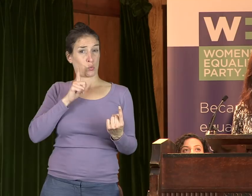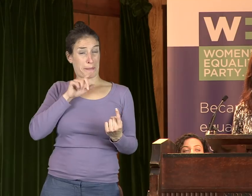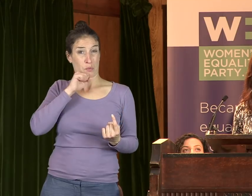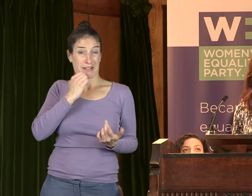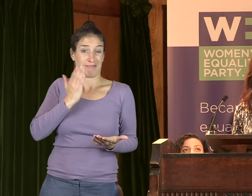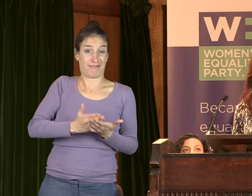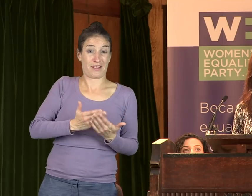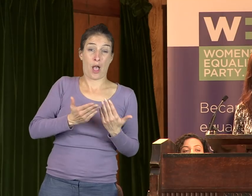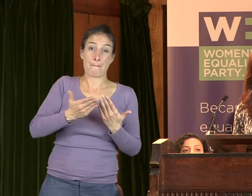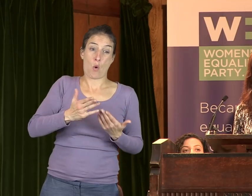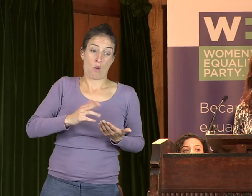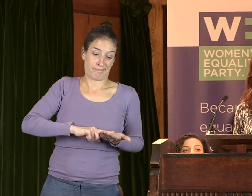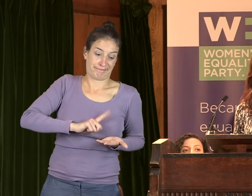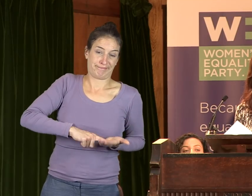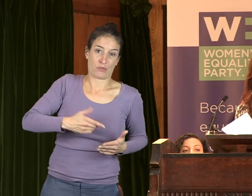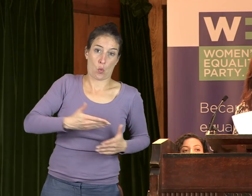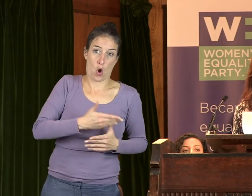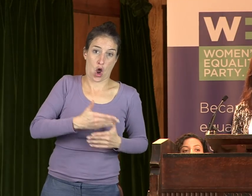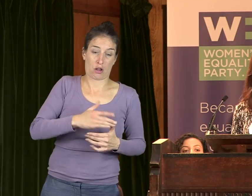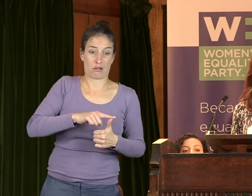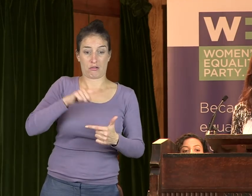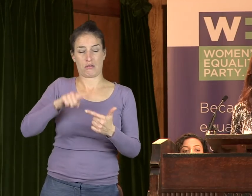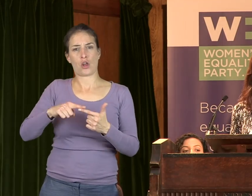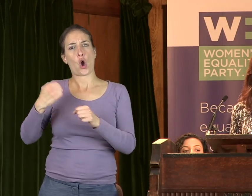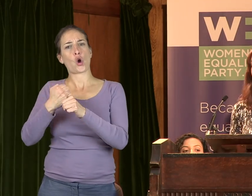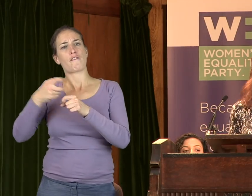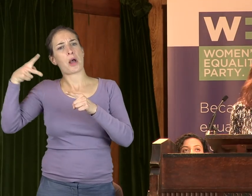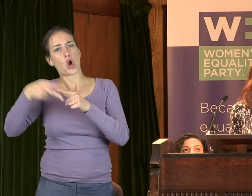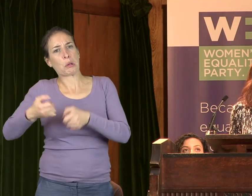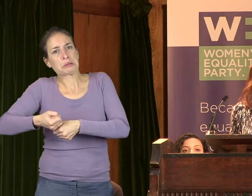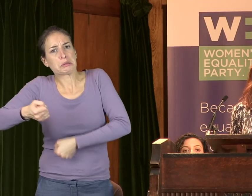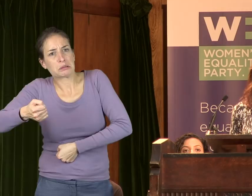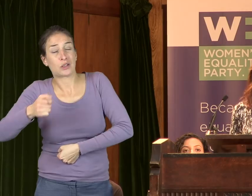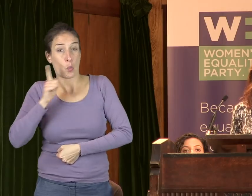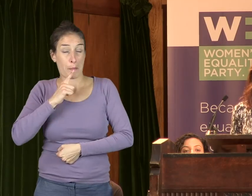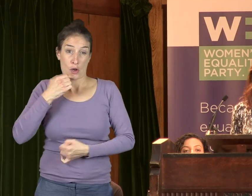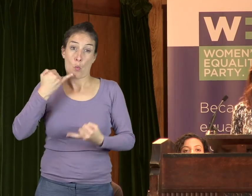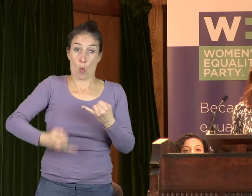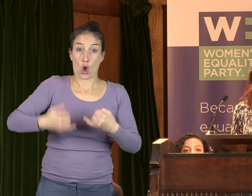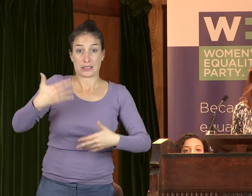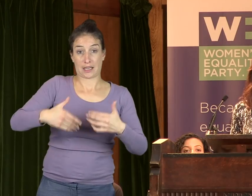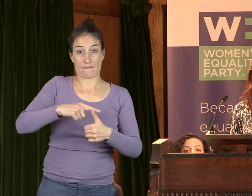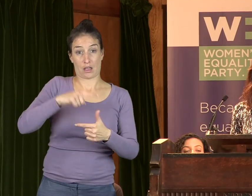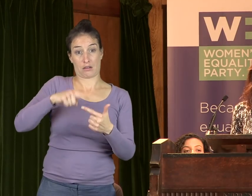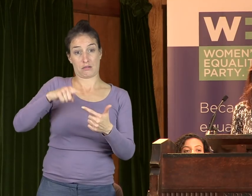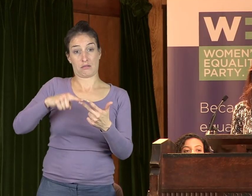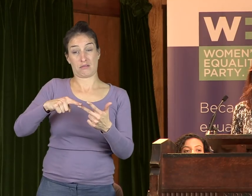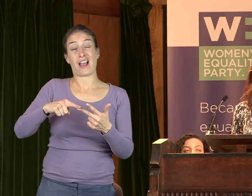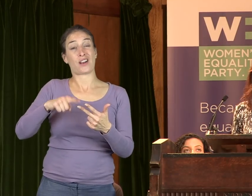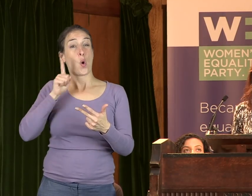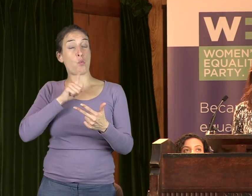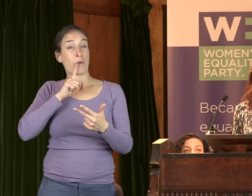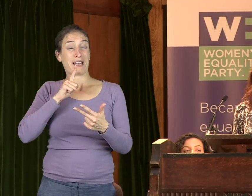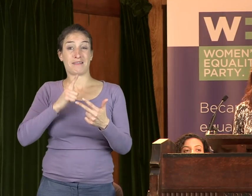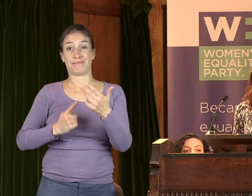because of government cuts, and more likely to retire in poverty. And so our policies are pragmatic